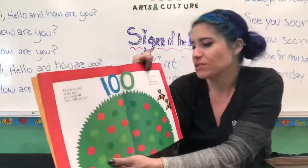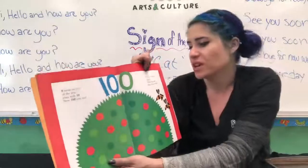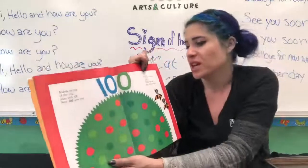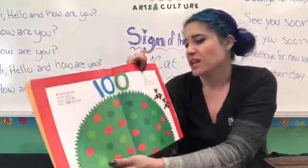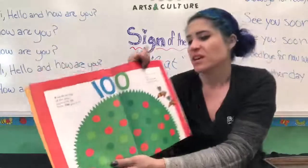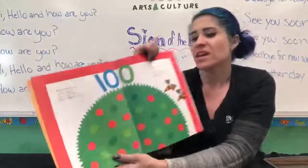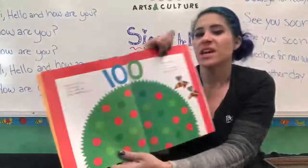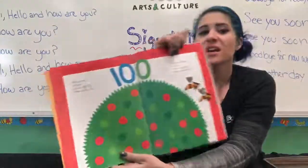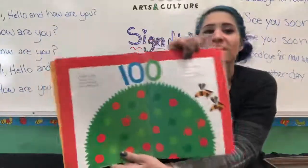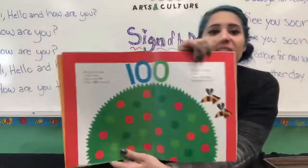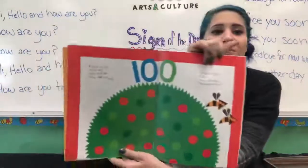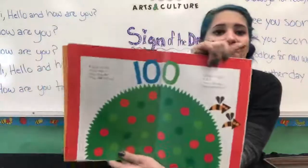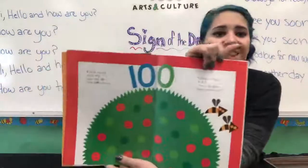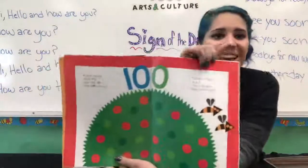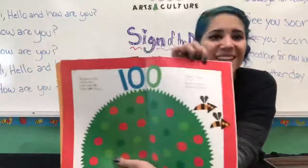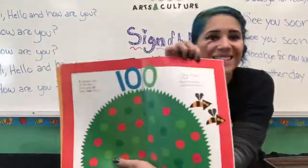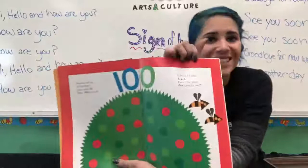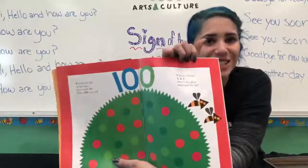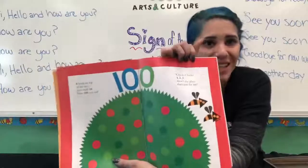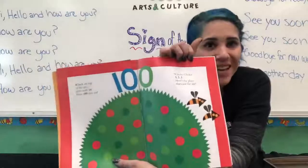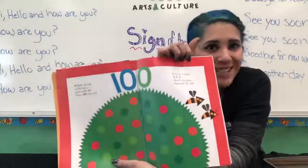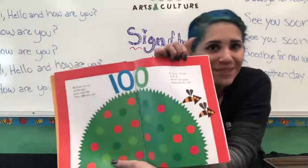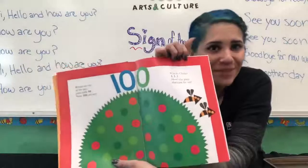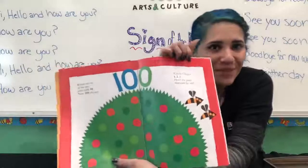1, 2, 3. Here's the place just for me.